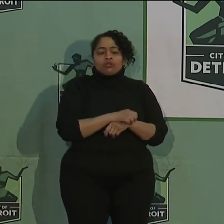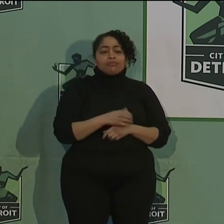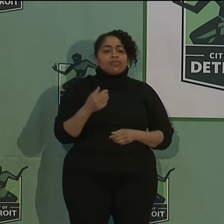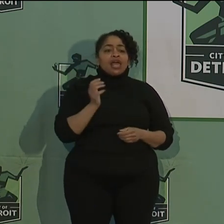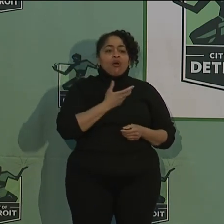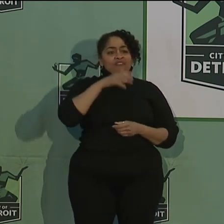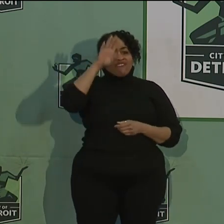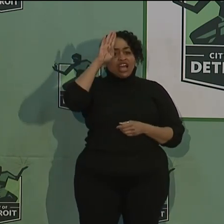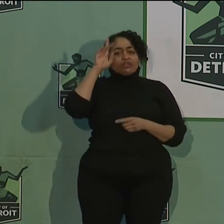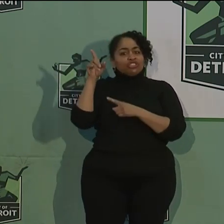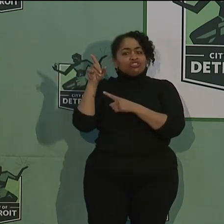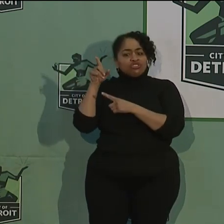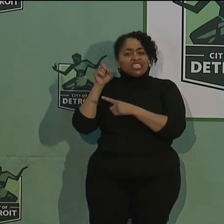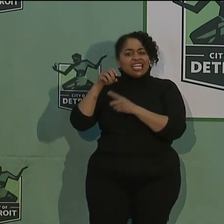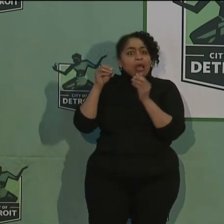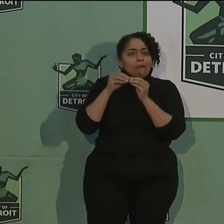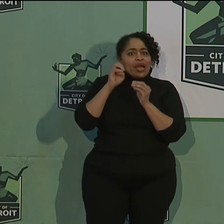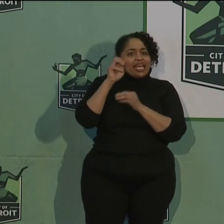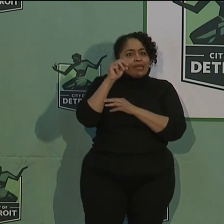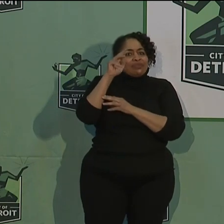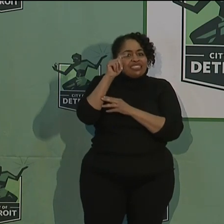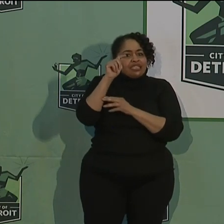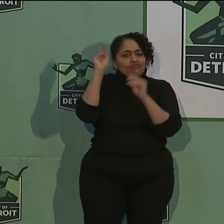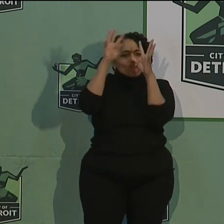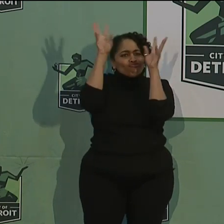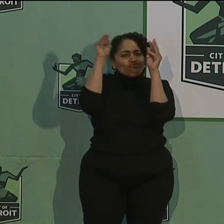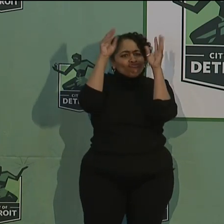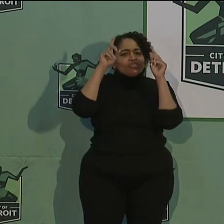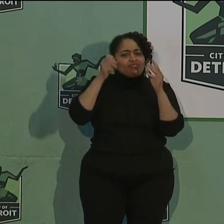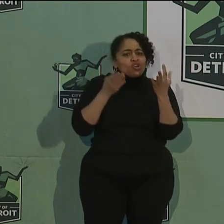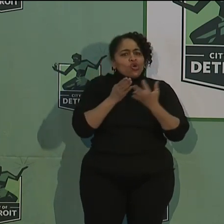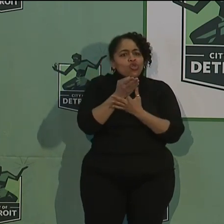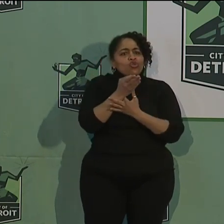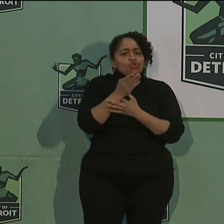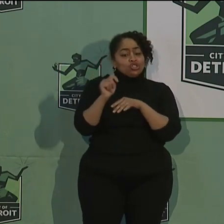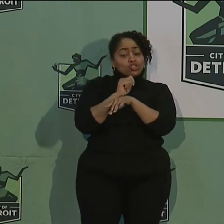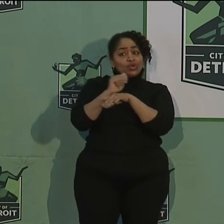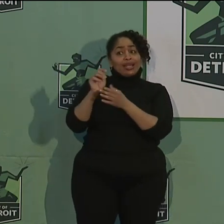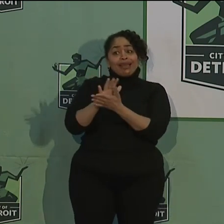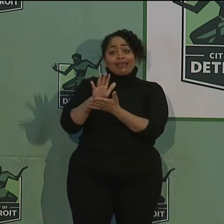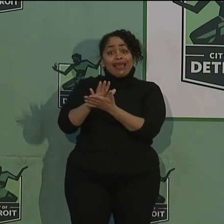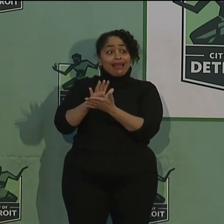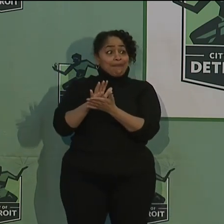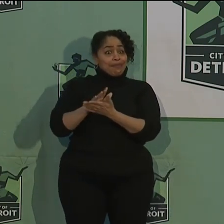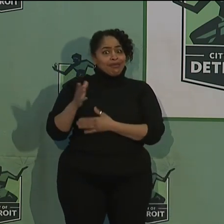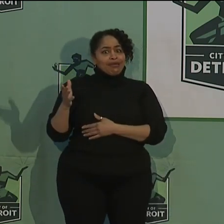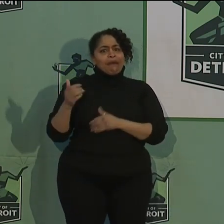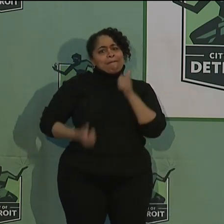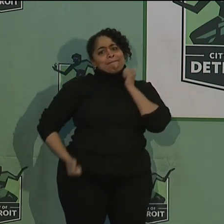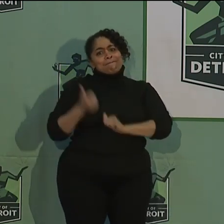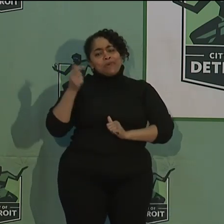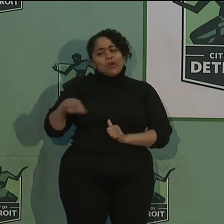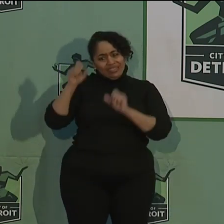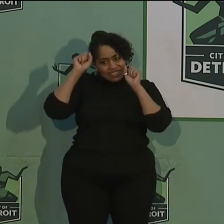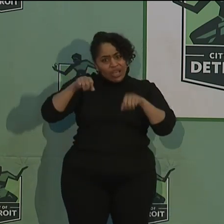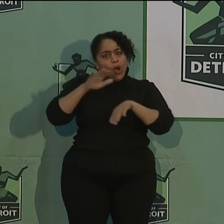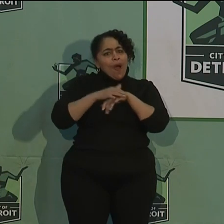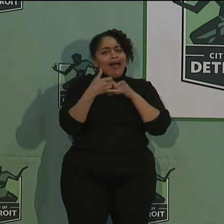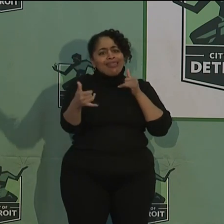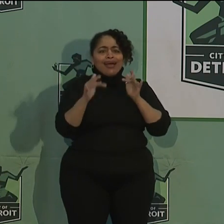needs EMTs who have to go through a training academy. Most of it can be done